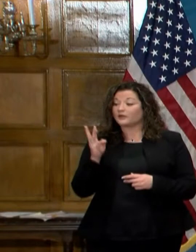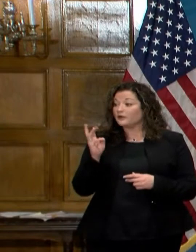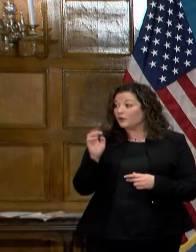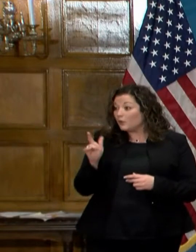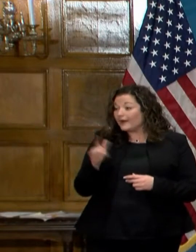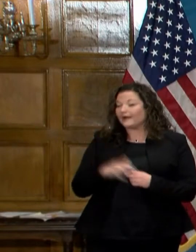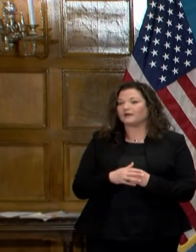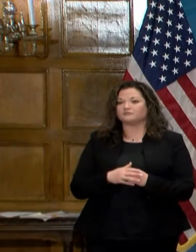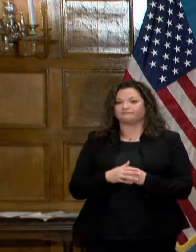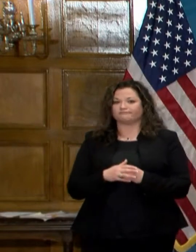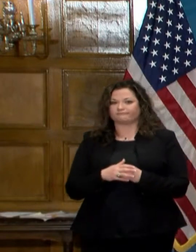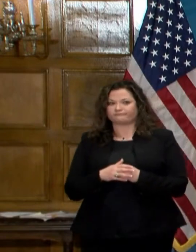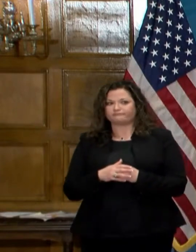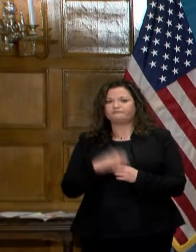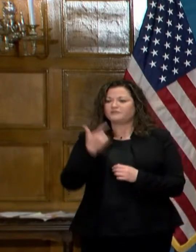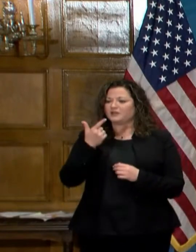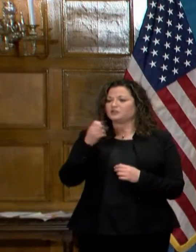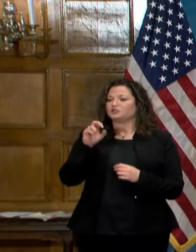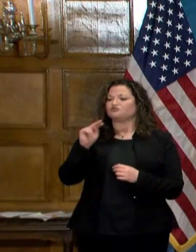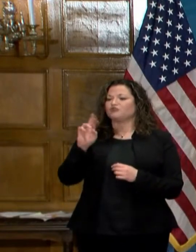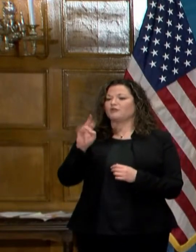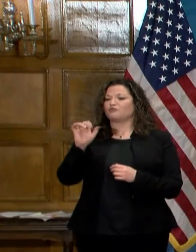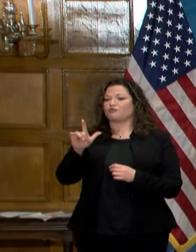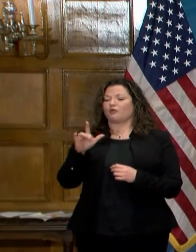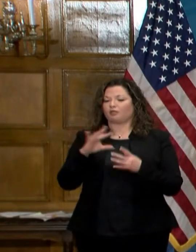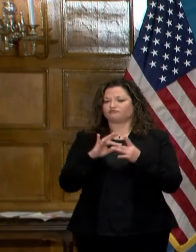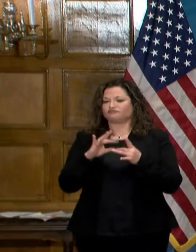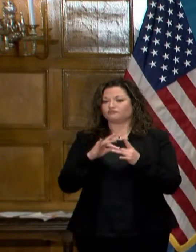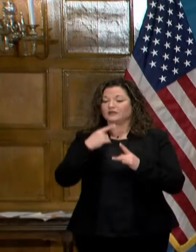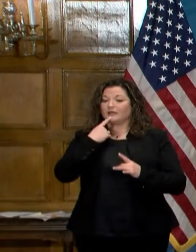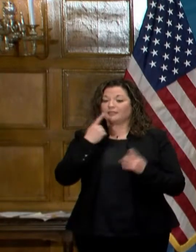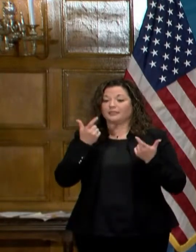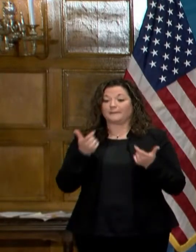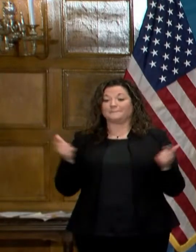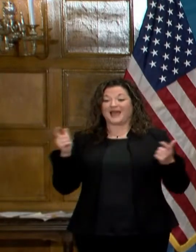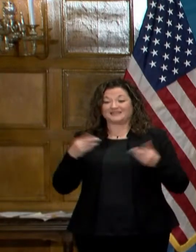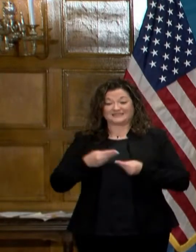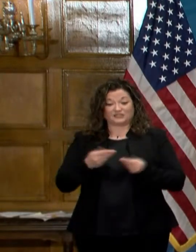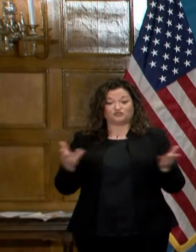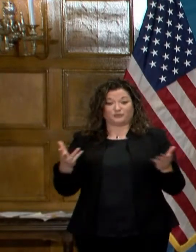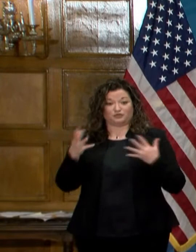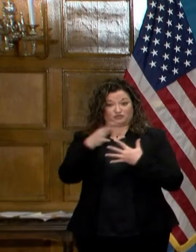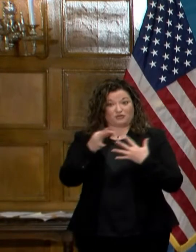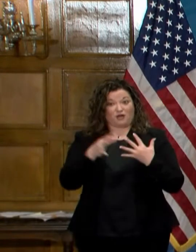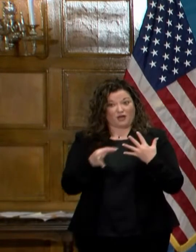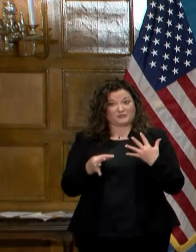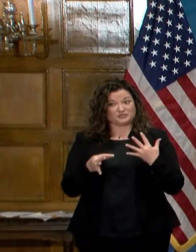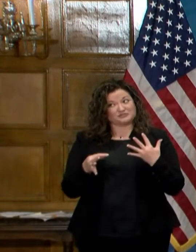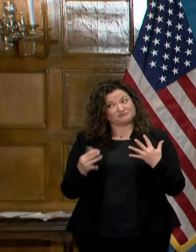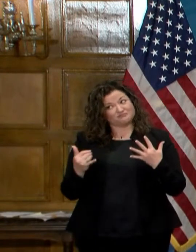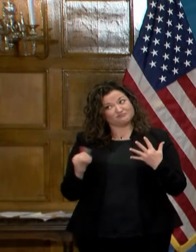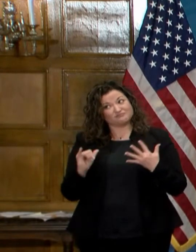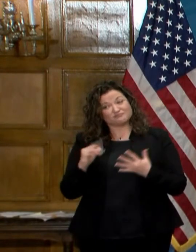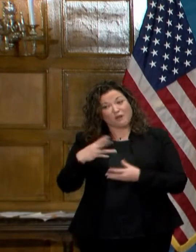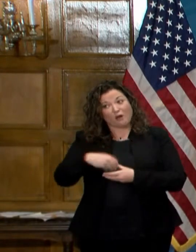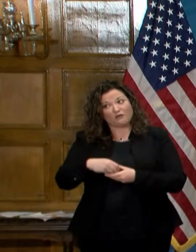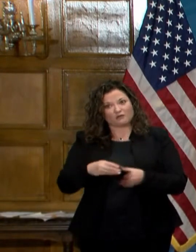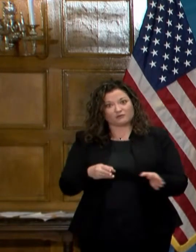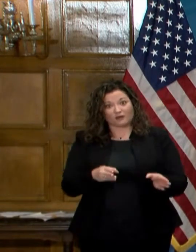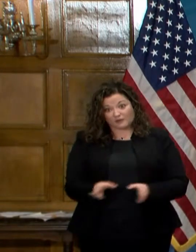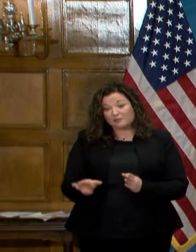as General indicated, the mass distribution option is still as part of the plans. And so